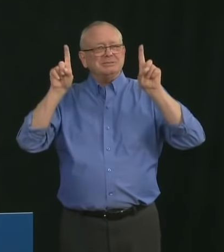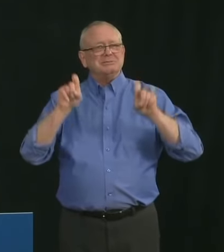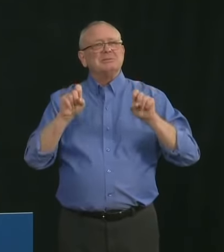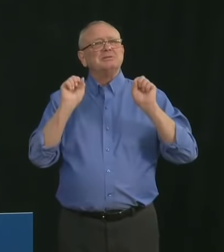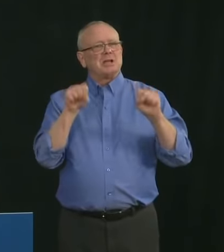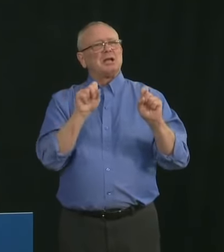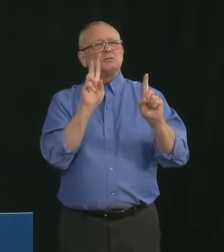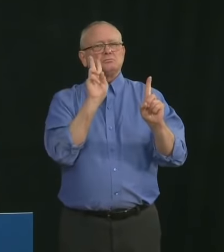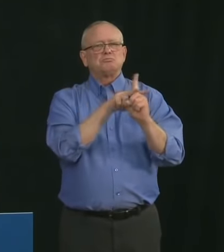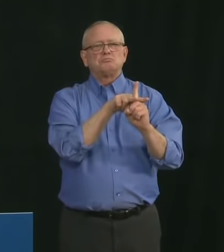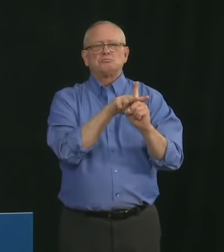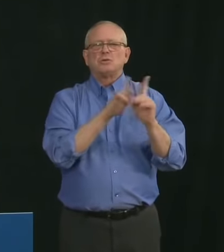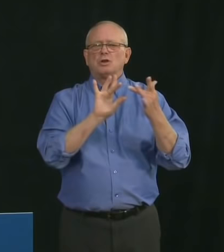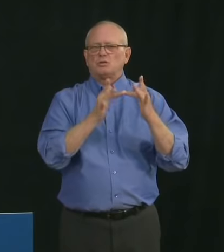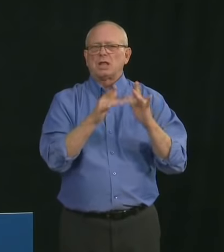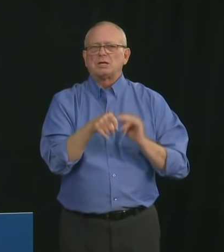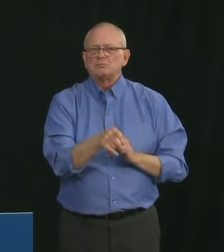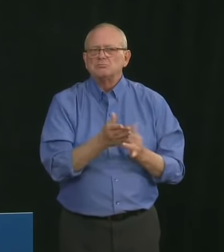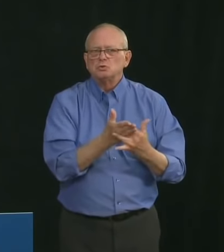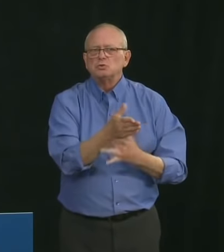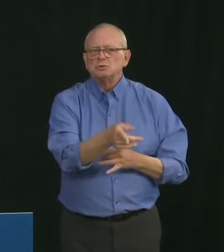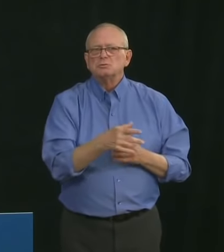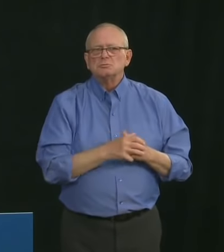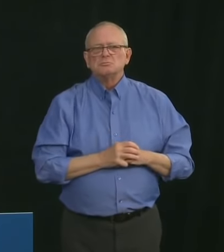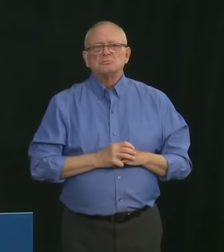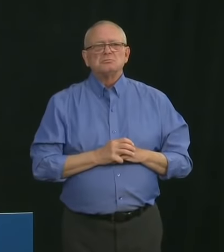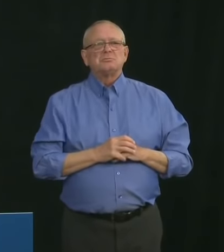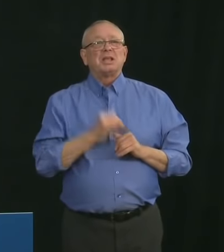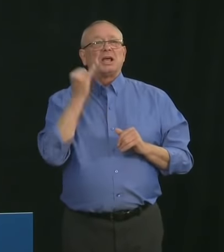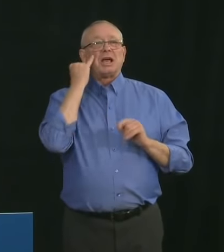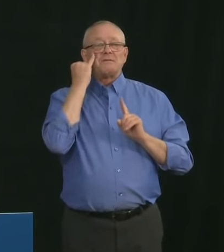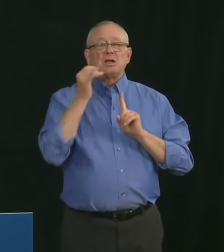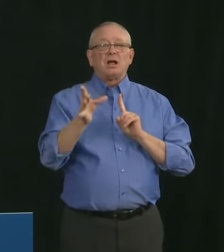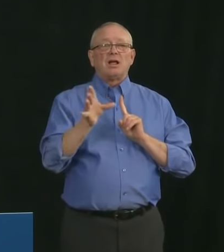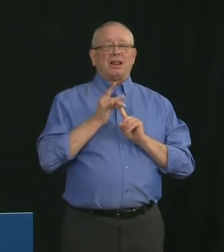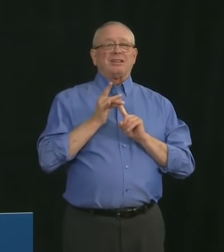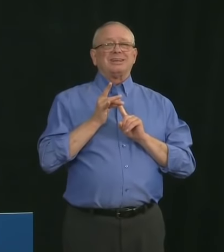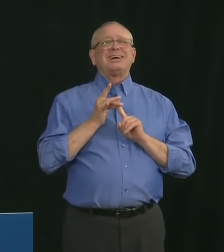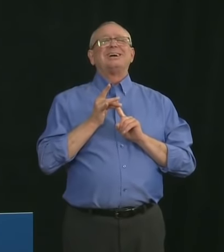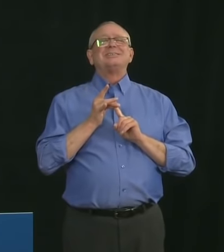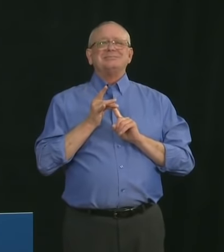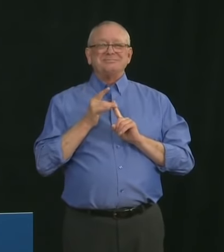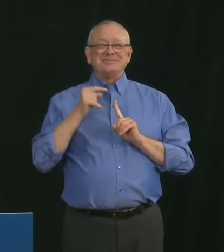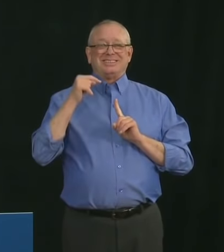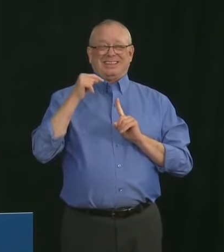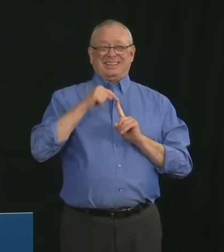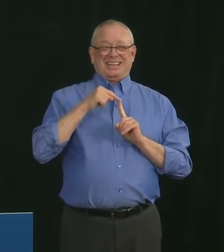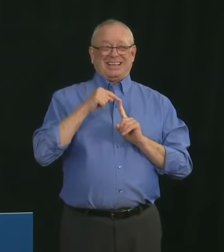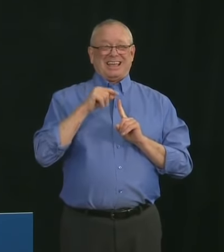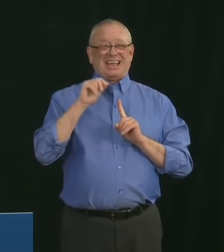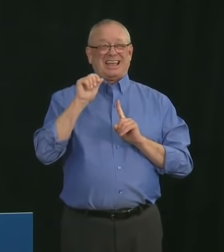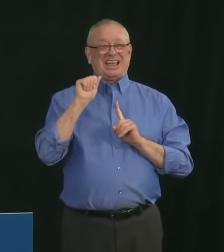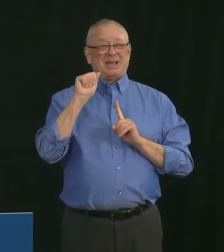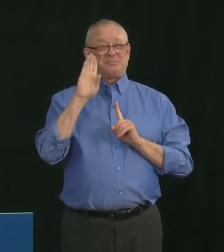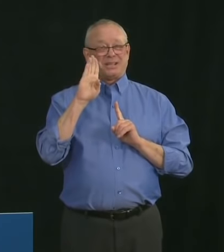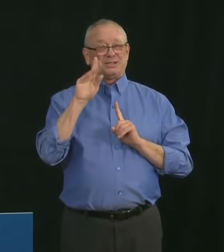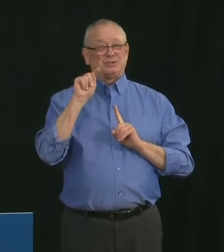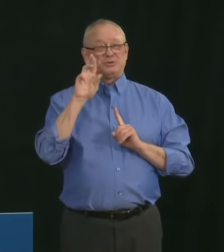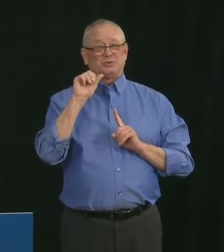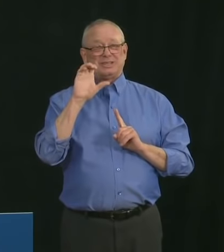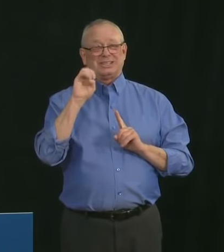test positive, please download the AB Trace Together app. These are all important ways of staying safe